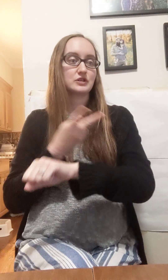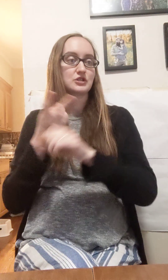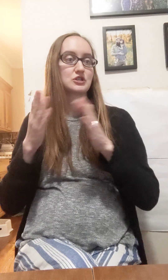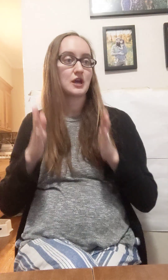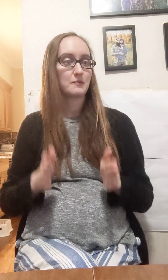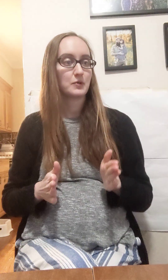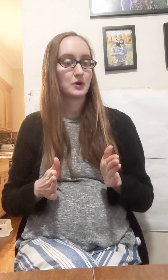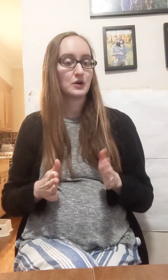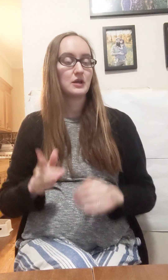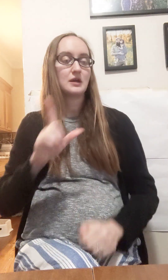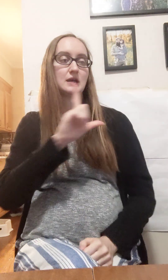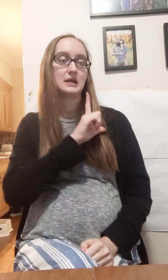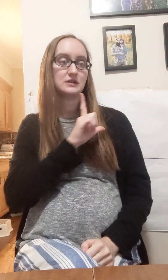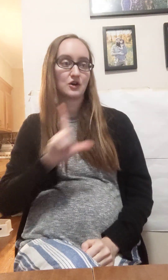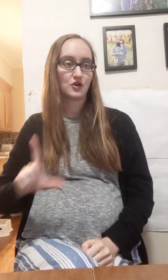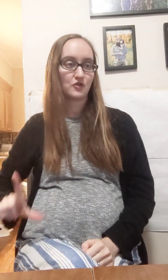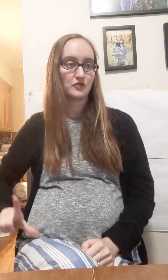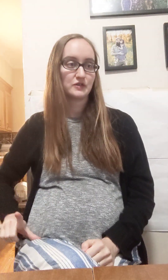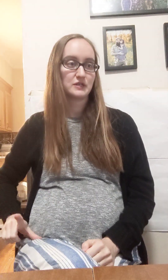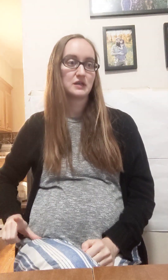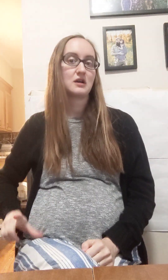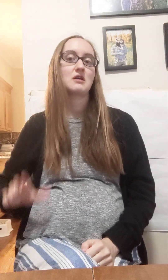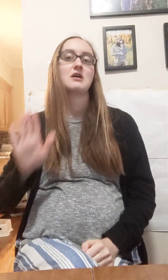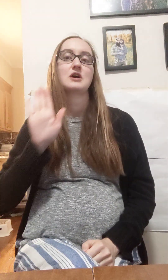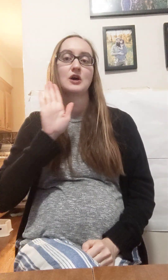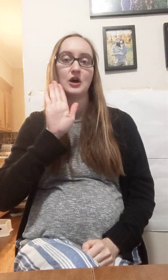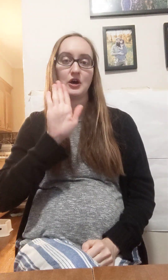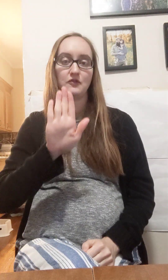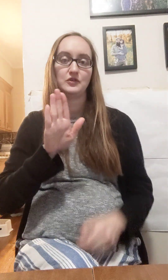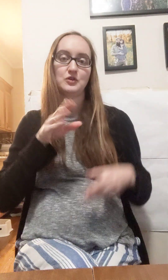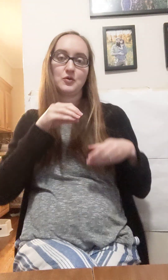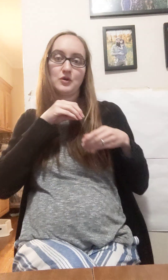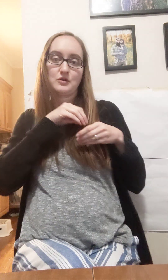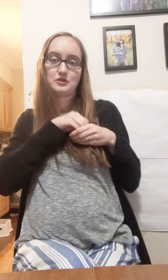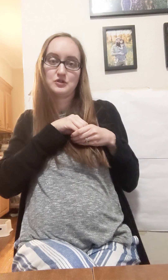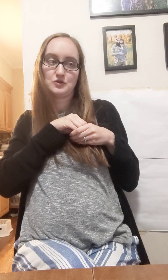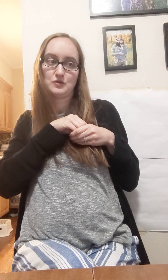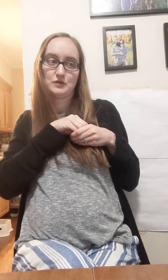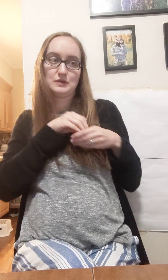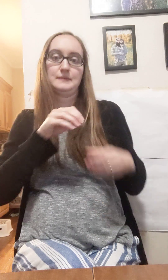shepherd and overseer of your souls.